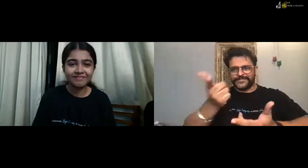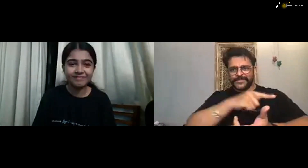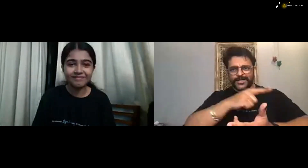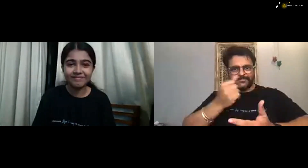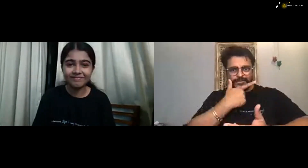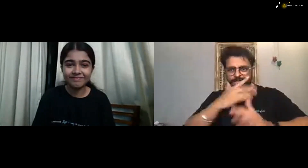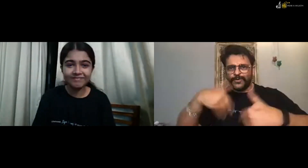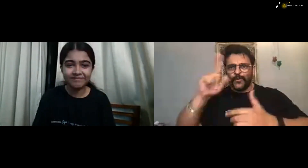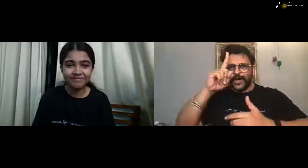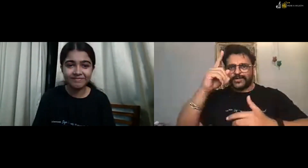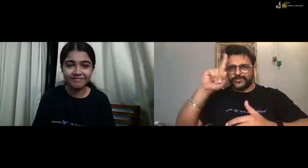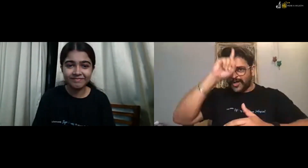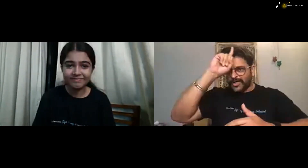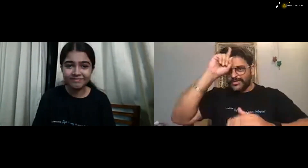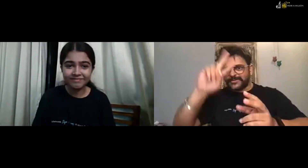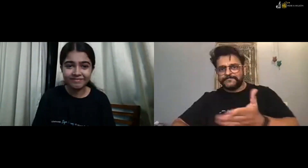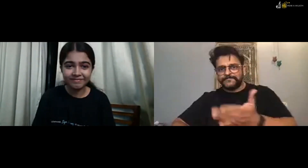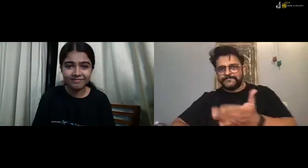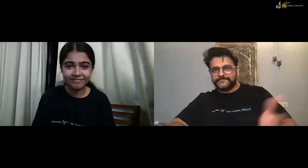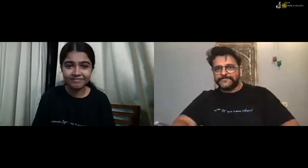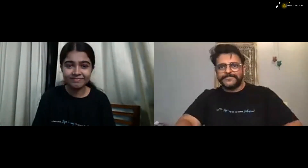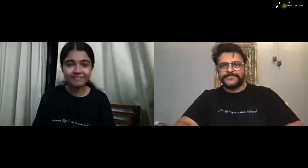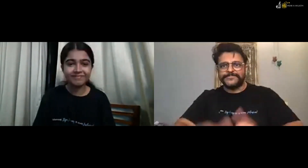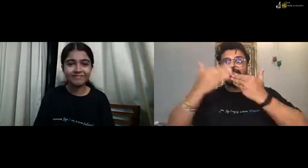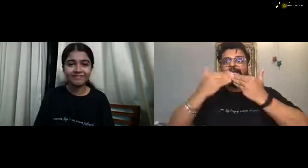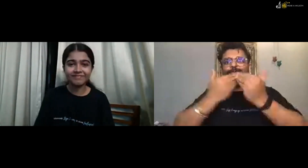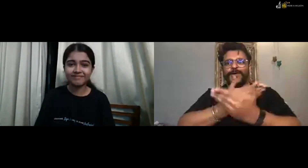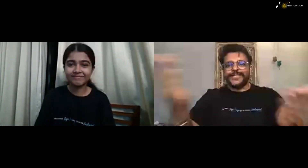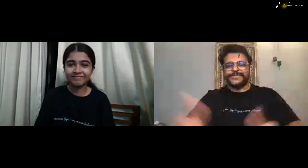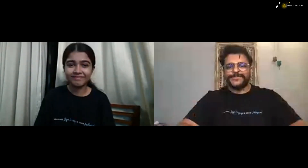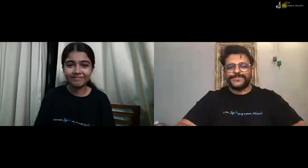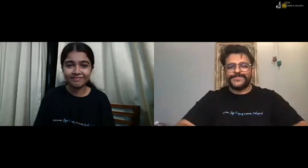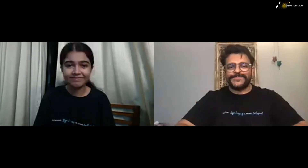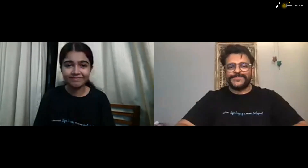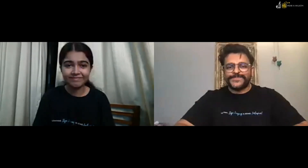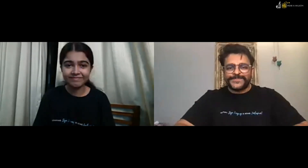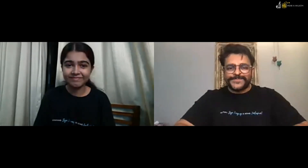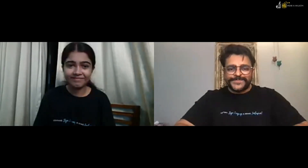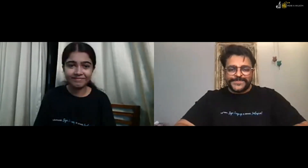to Muskan or Ashish or Sharan. Thank you. Thank you all.